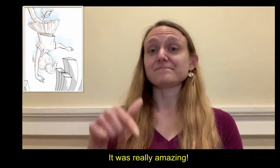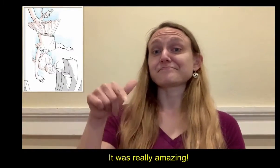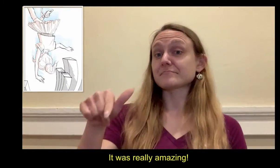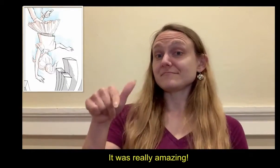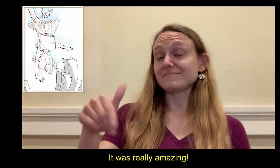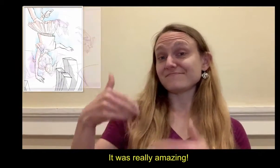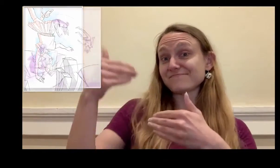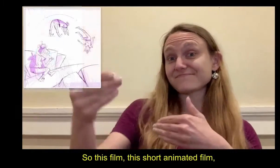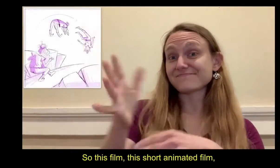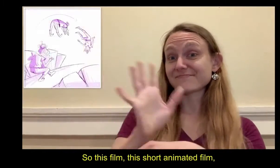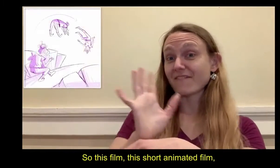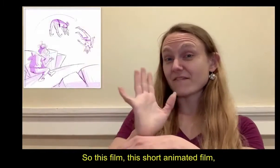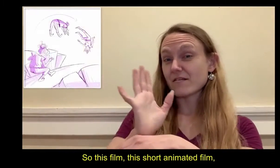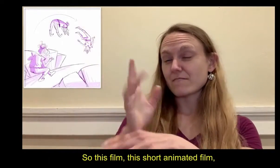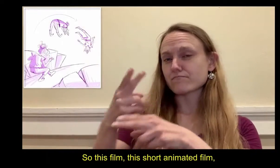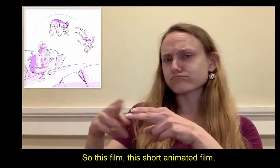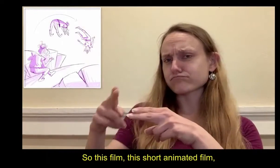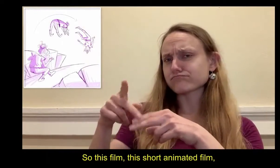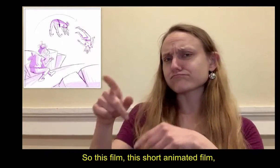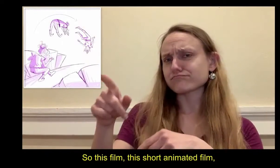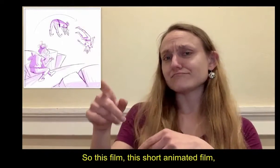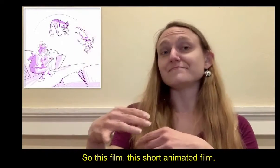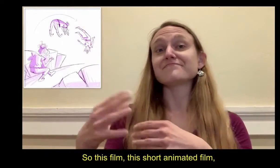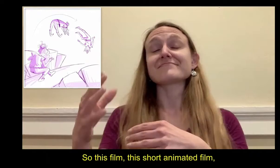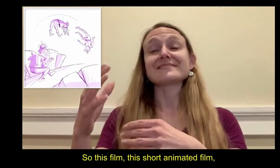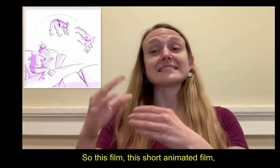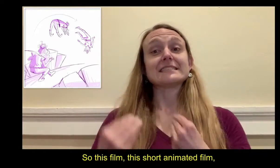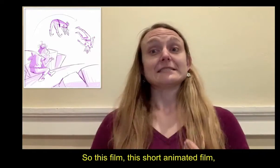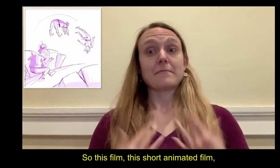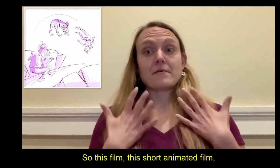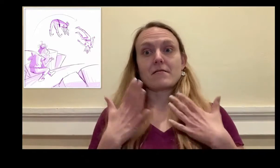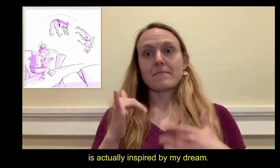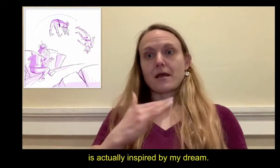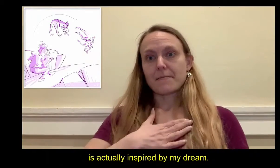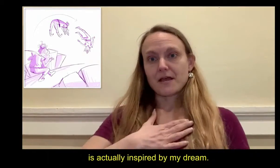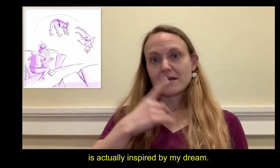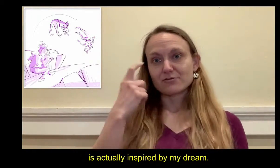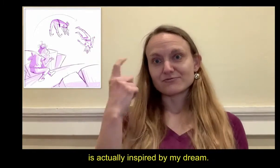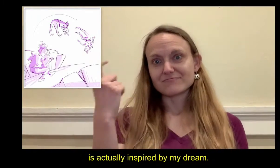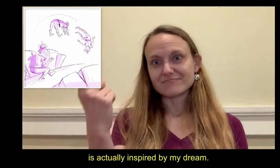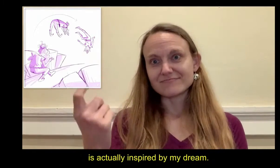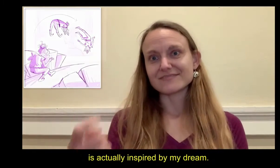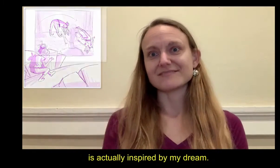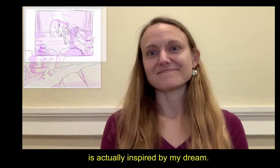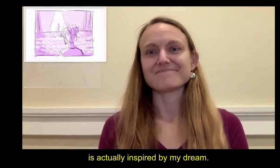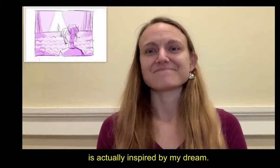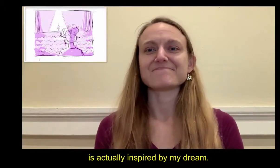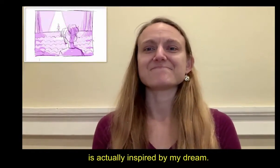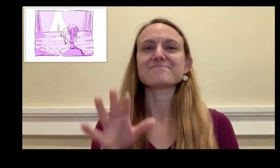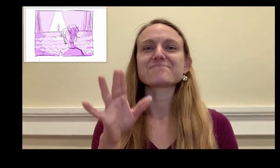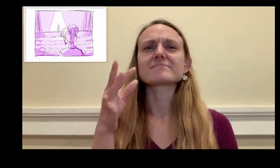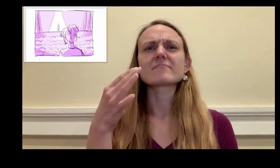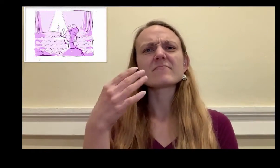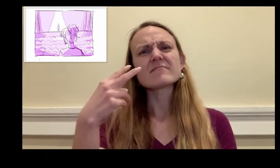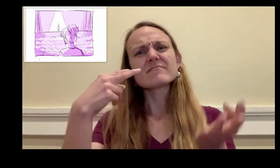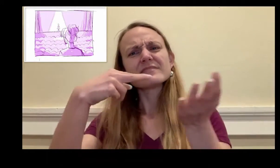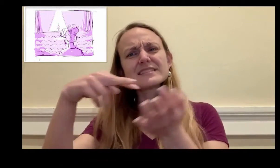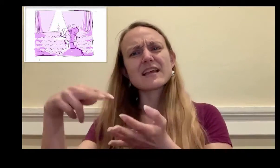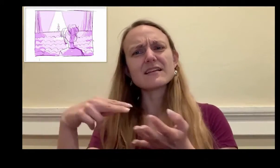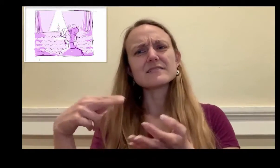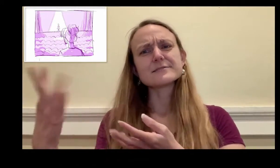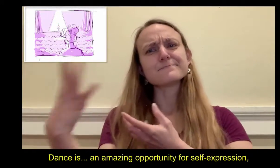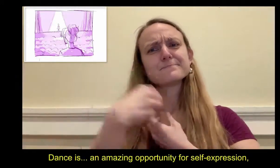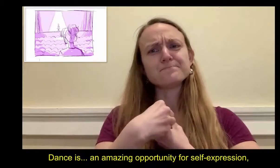amazing. So this film, this short animated film, is actually inspired by my dream.